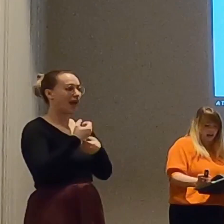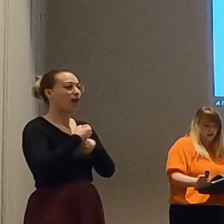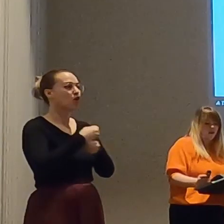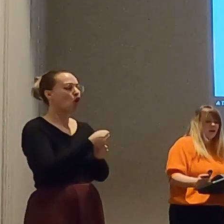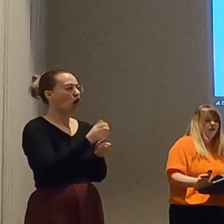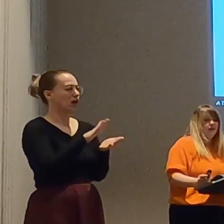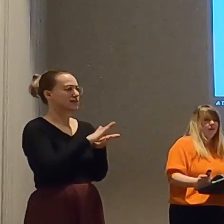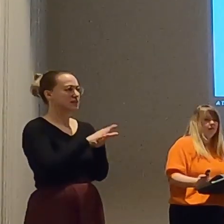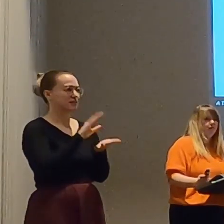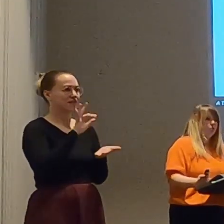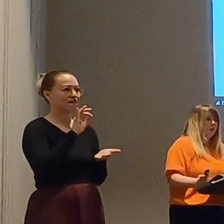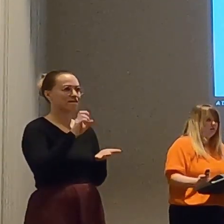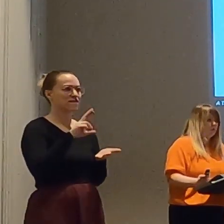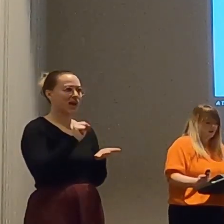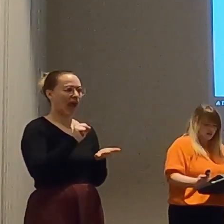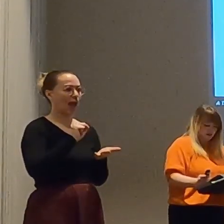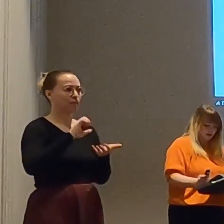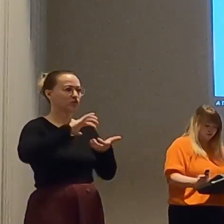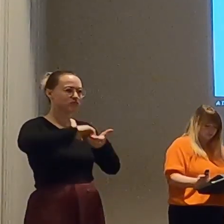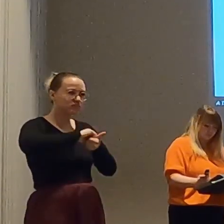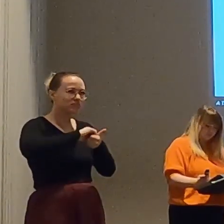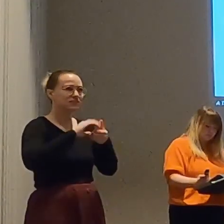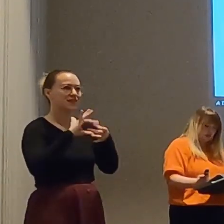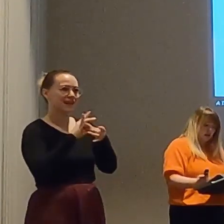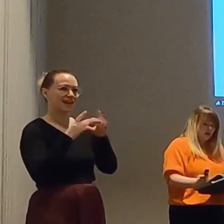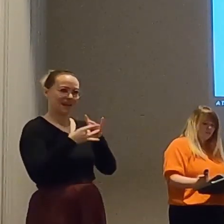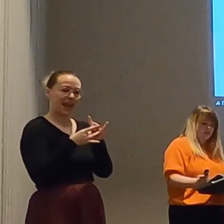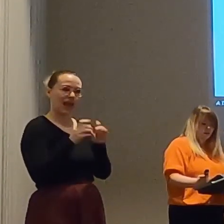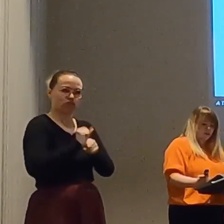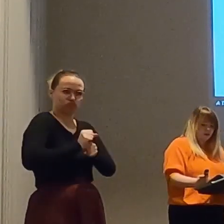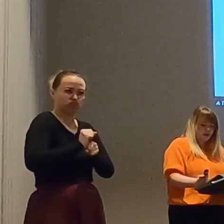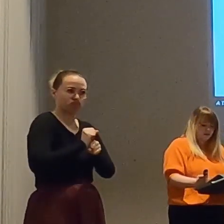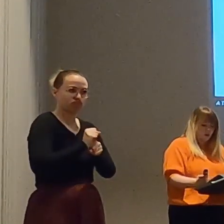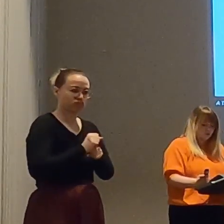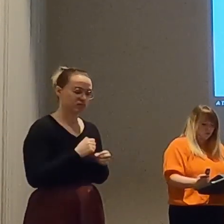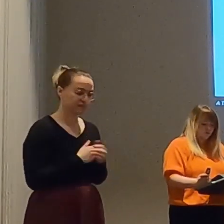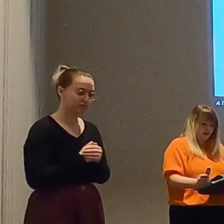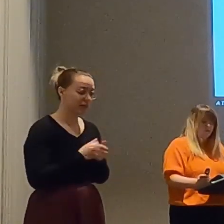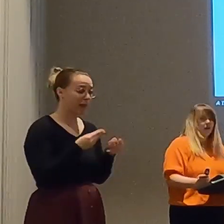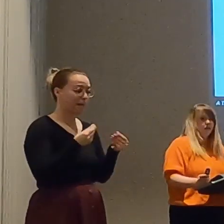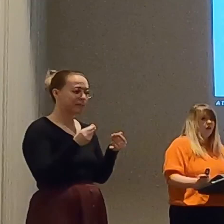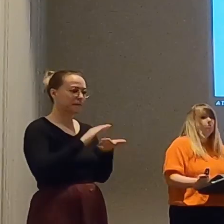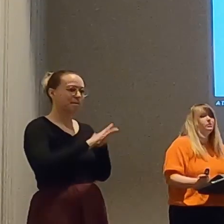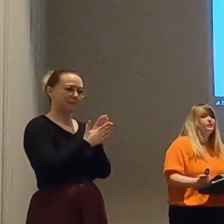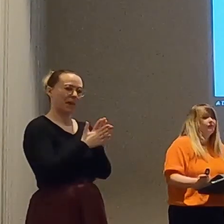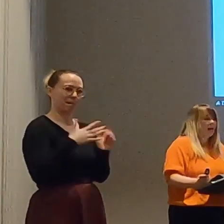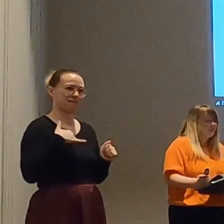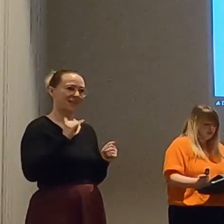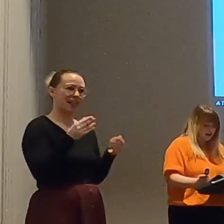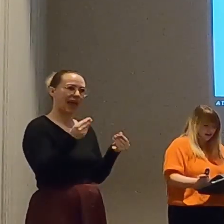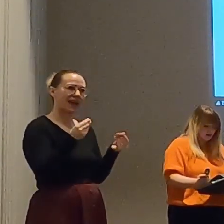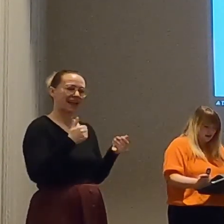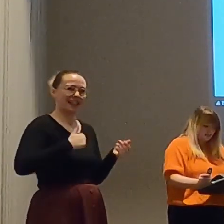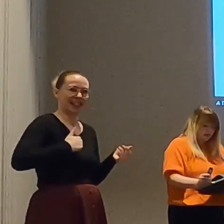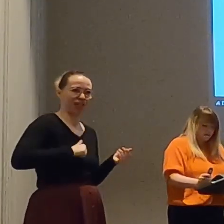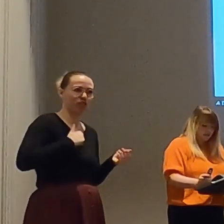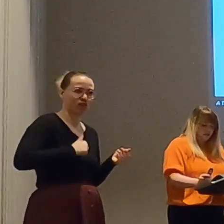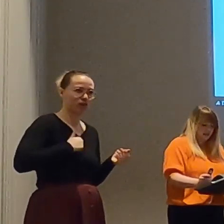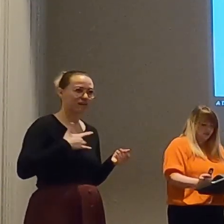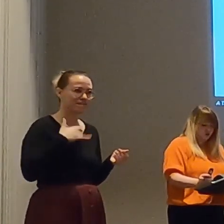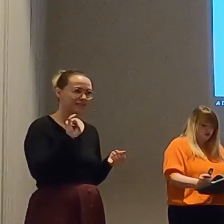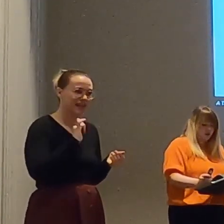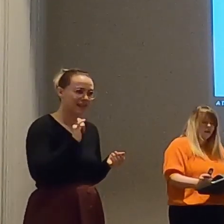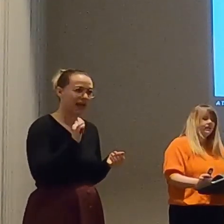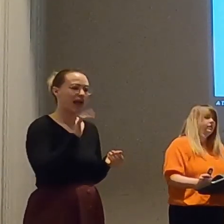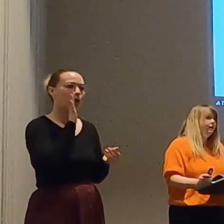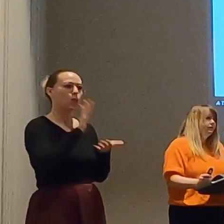fibers to tangle and adhere firmly to one another. The material becomes almost leather-like,